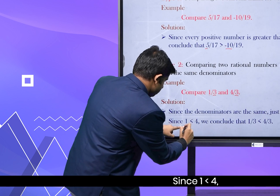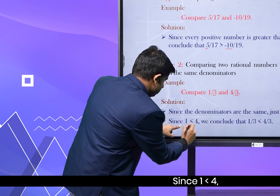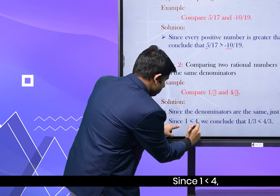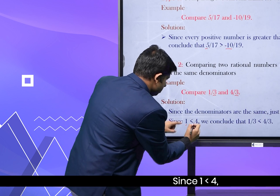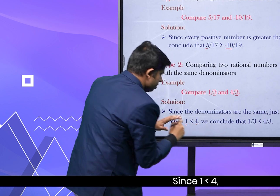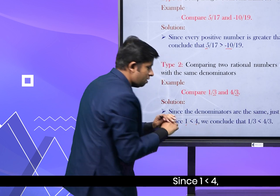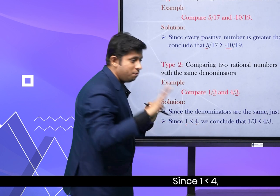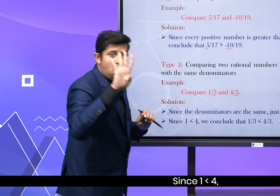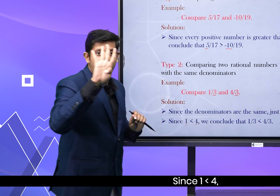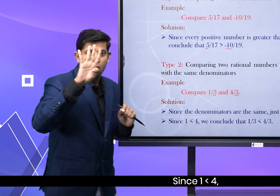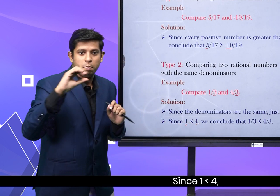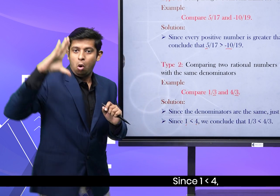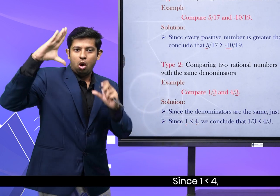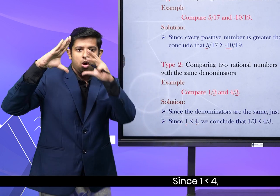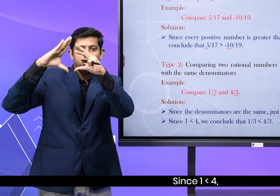is less than 4,